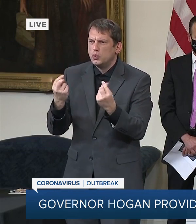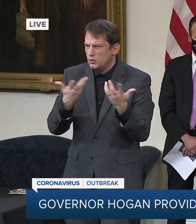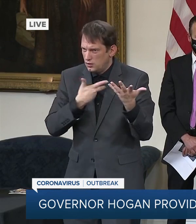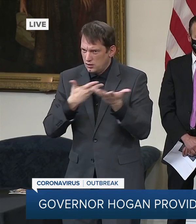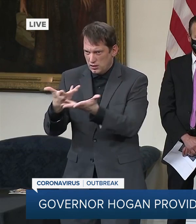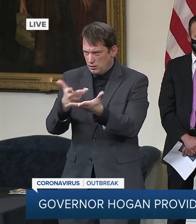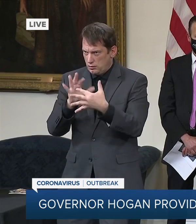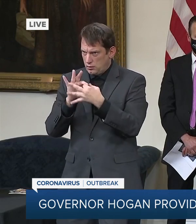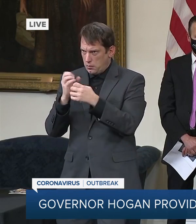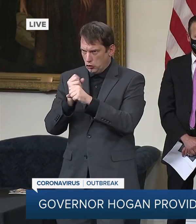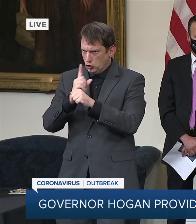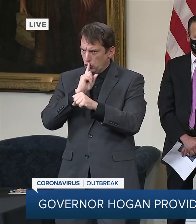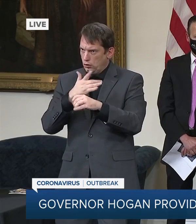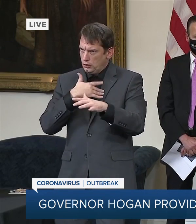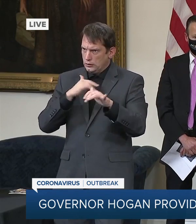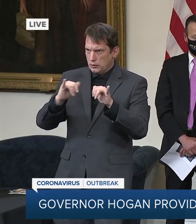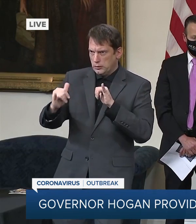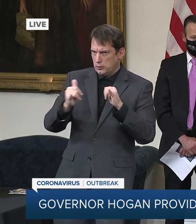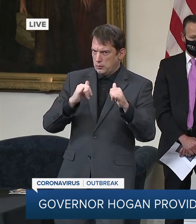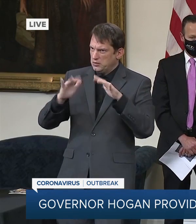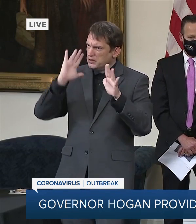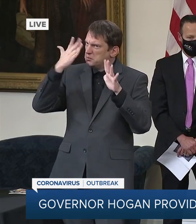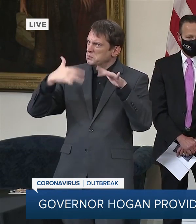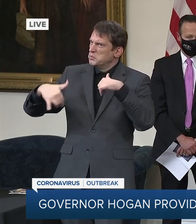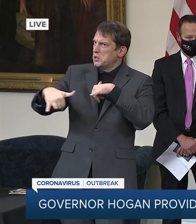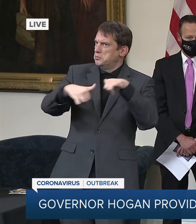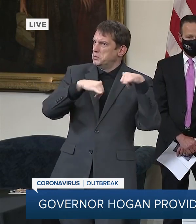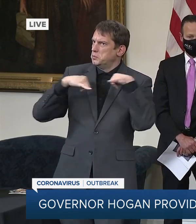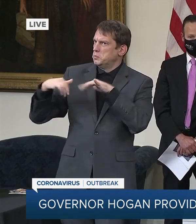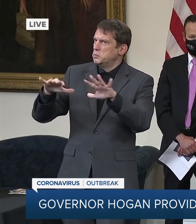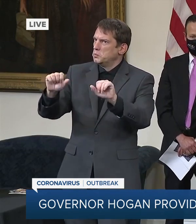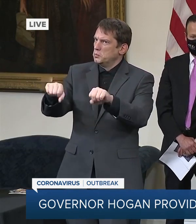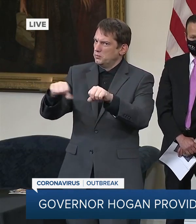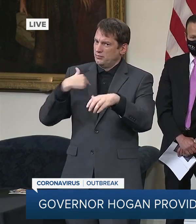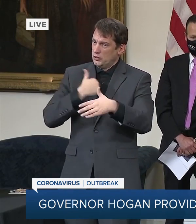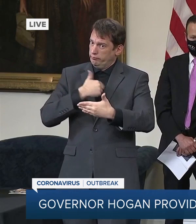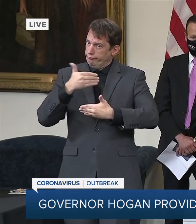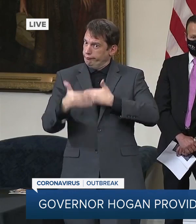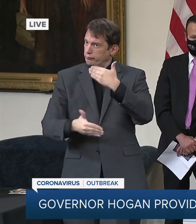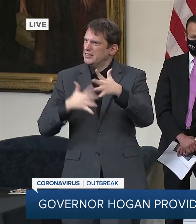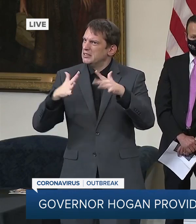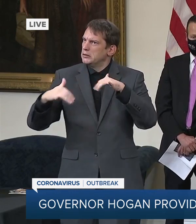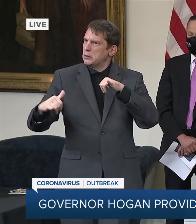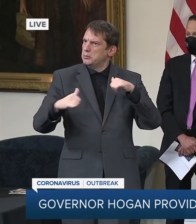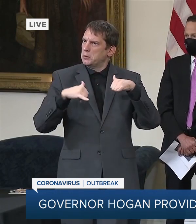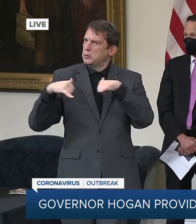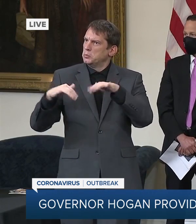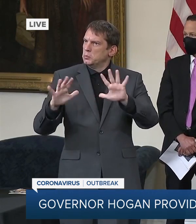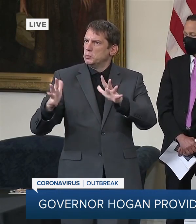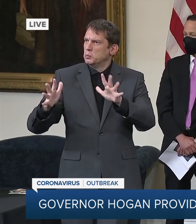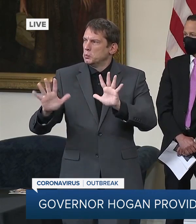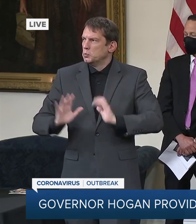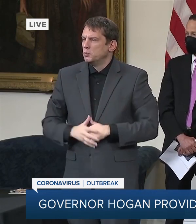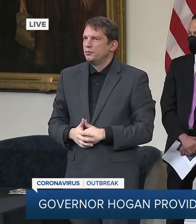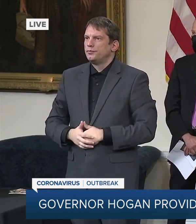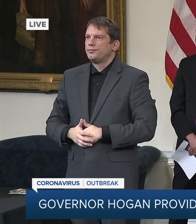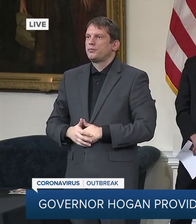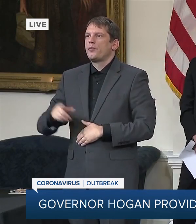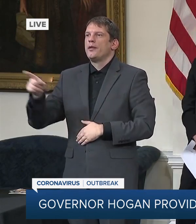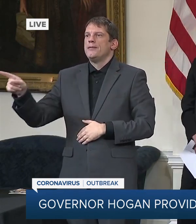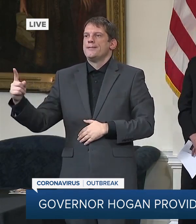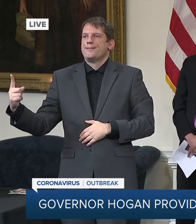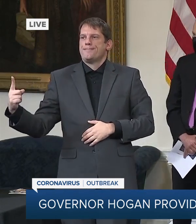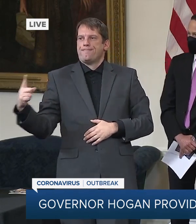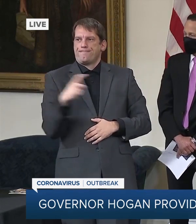little different nuances here and there, but I don't think anybody's too different from the other. I have a couple of